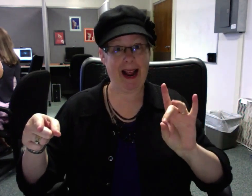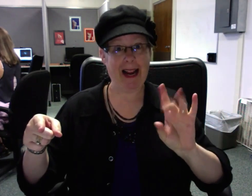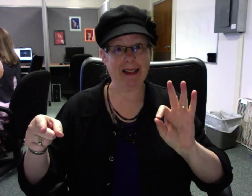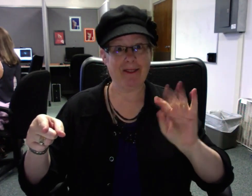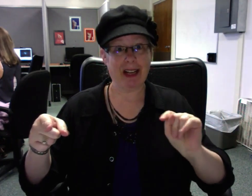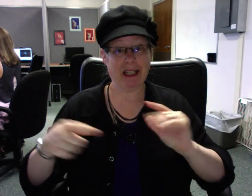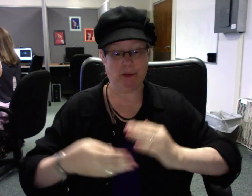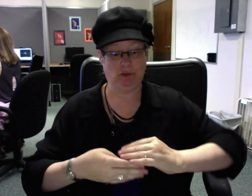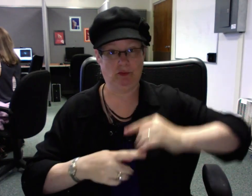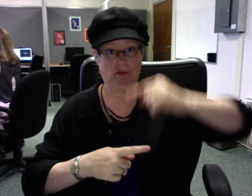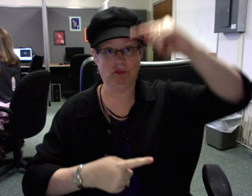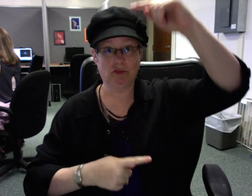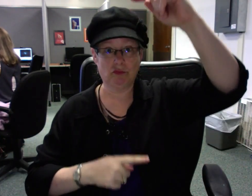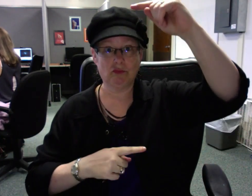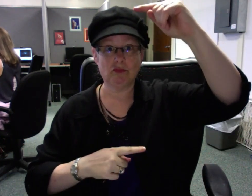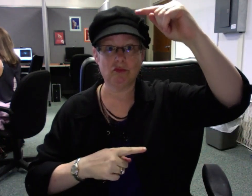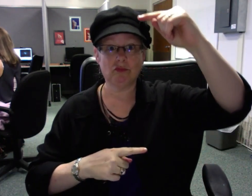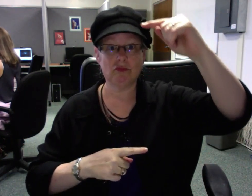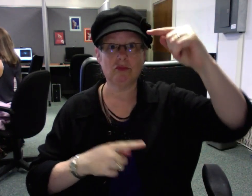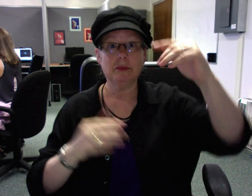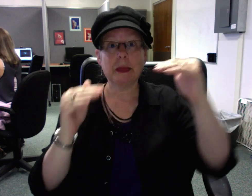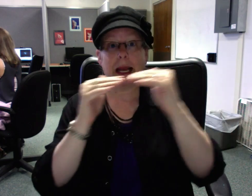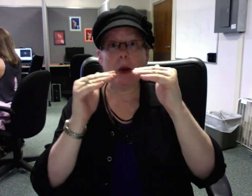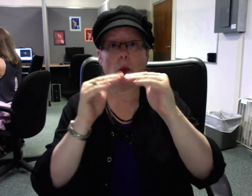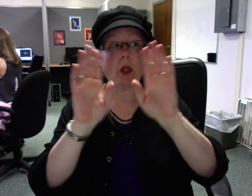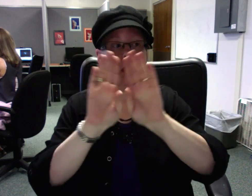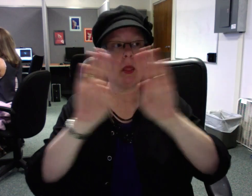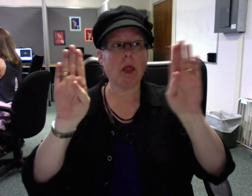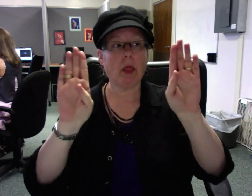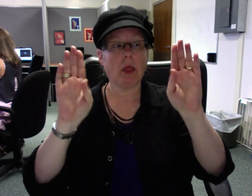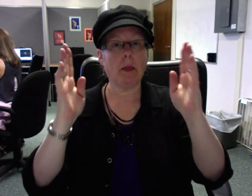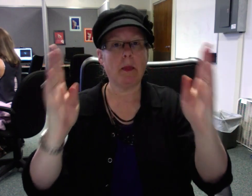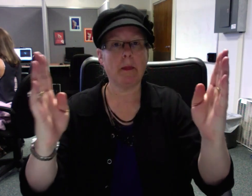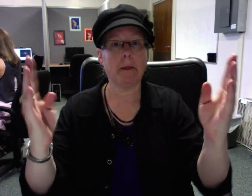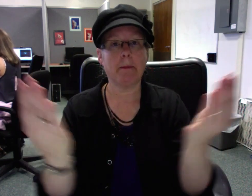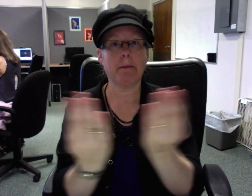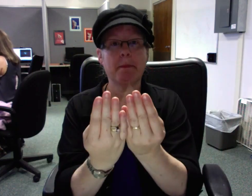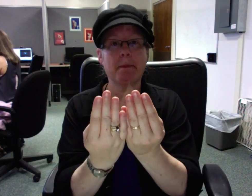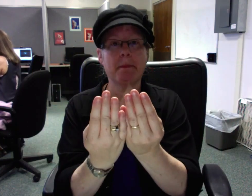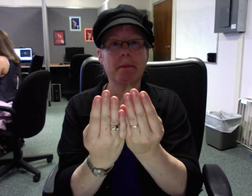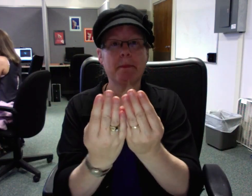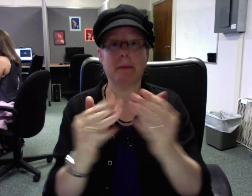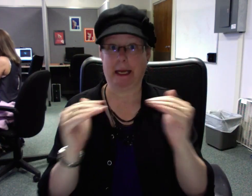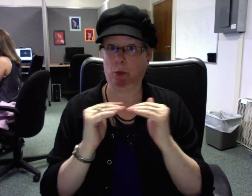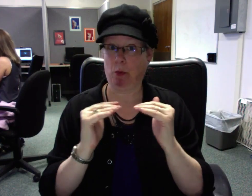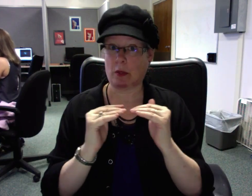Let's say each wall will be 10 feet long and 8 feet tall.